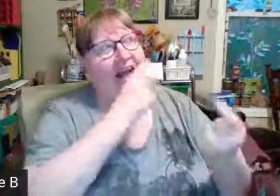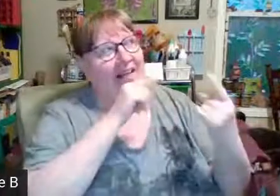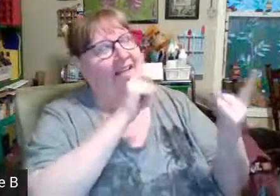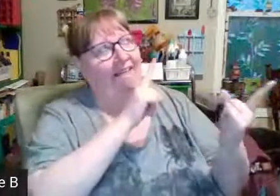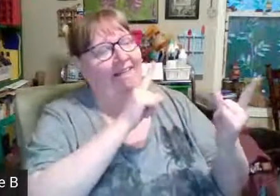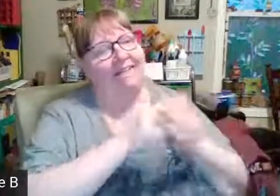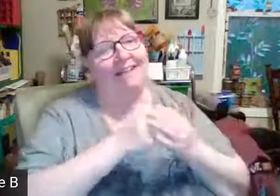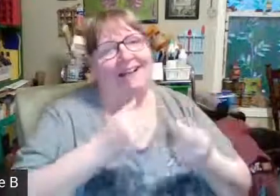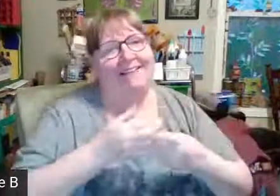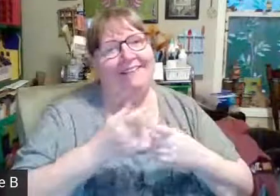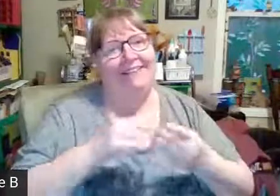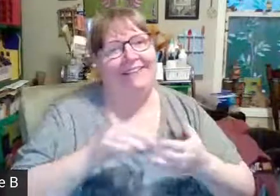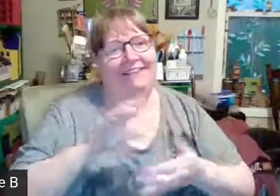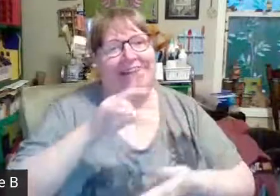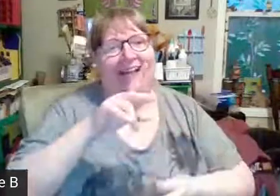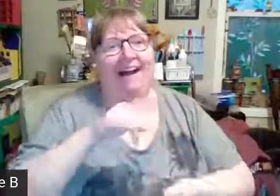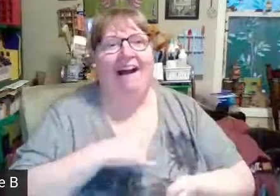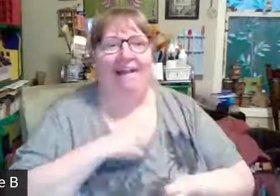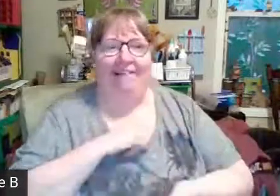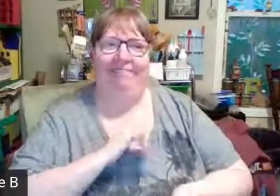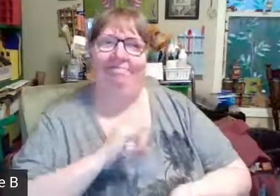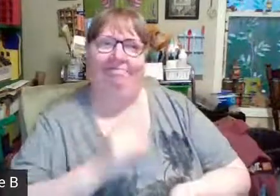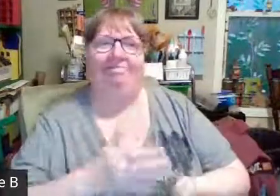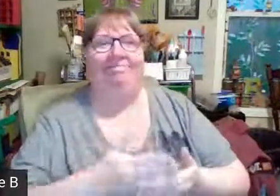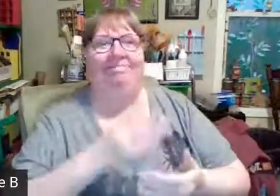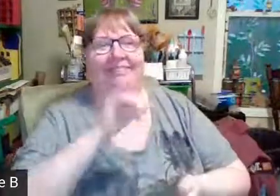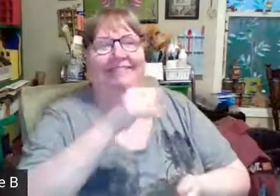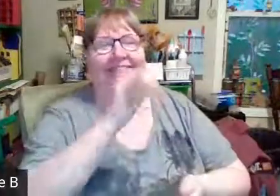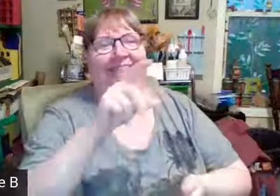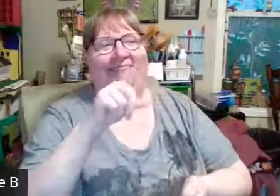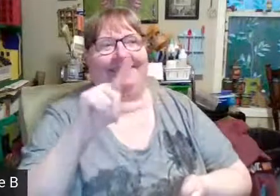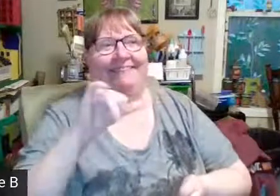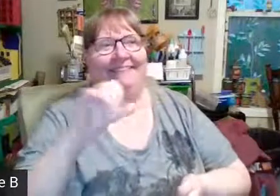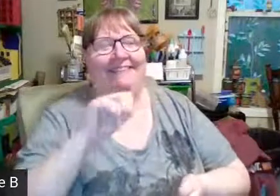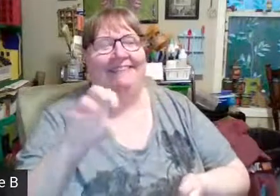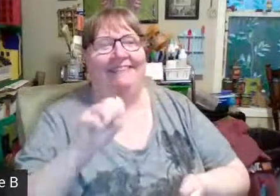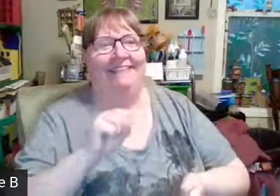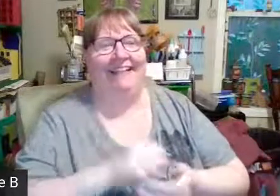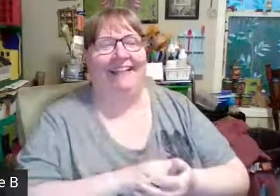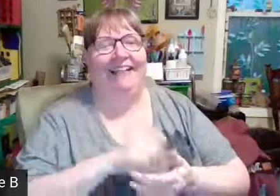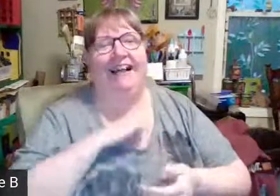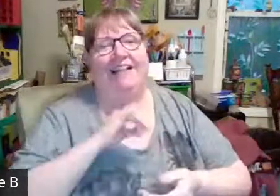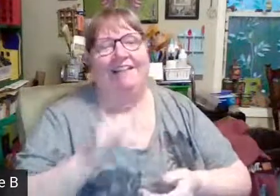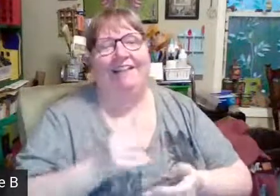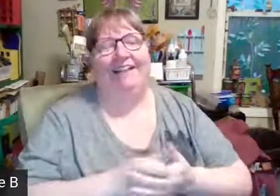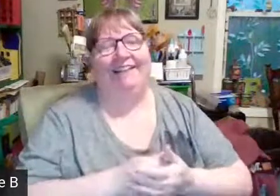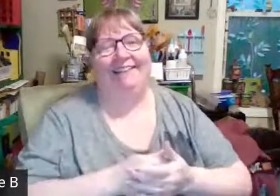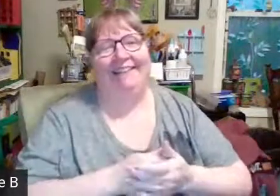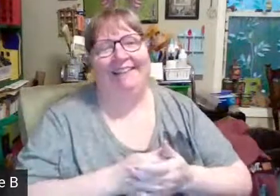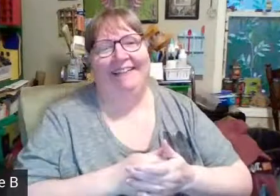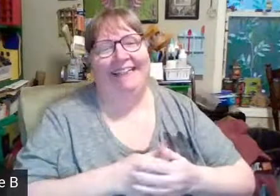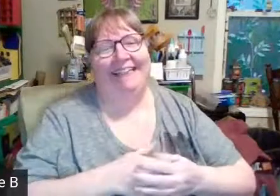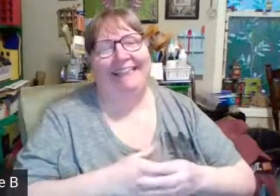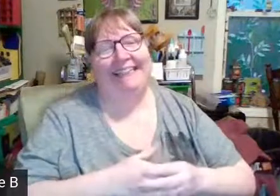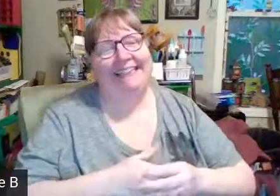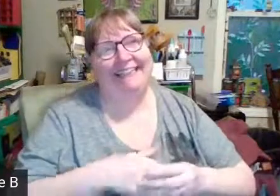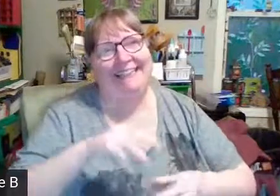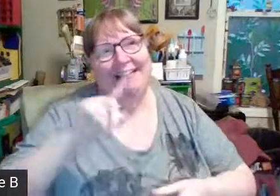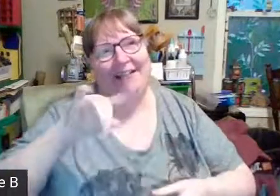for July and December. You know, leave it out in the other 2 months that you do. Right. Like, I actually made some kits and I thought,